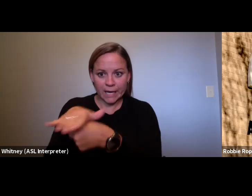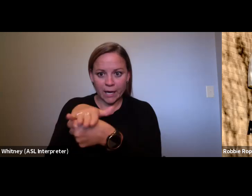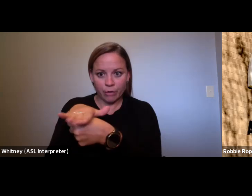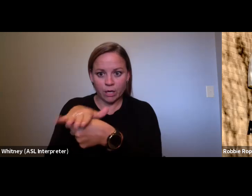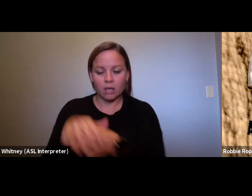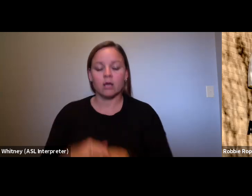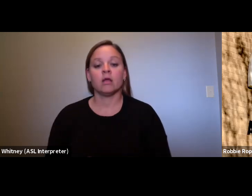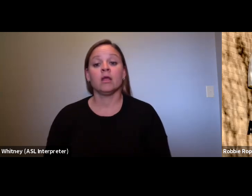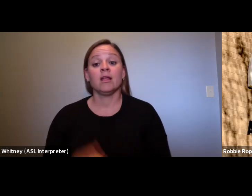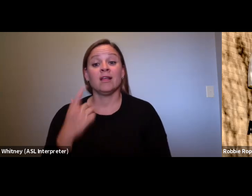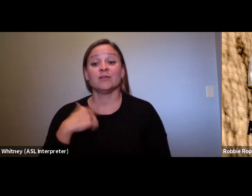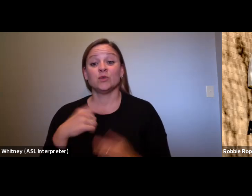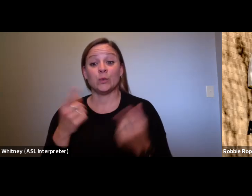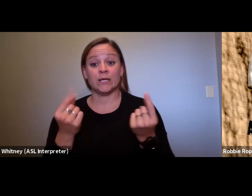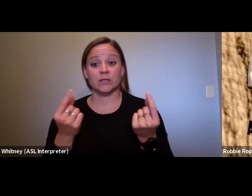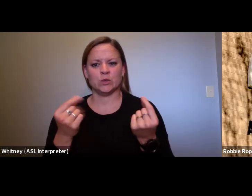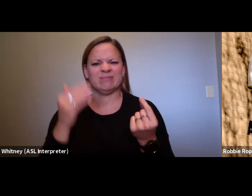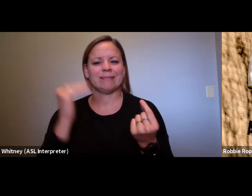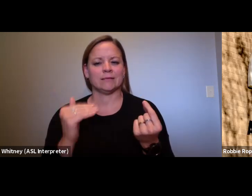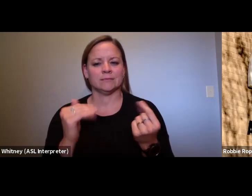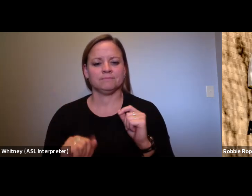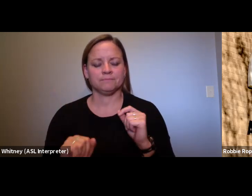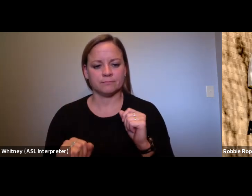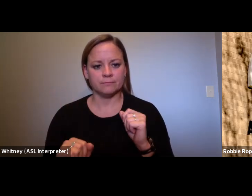And what we had done, next slide, please.